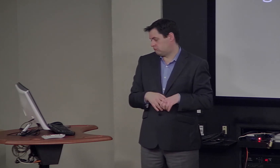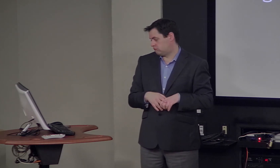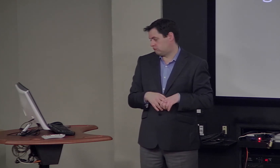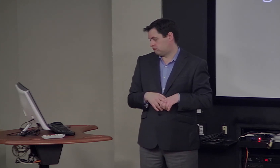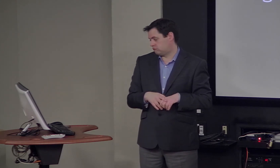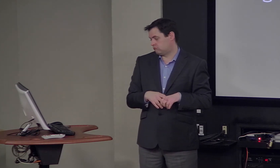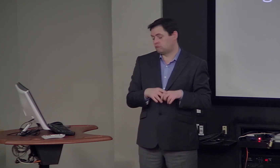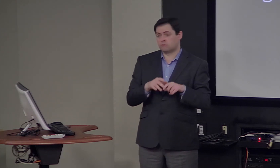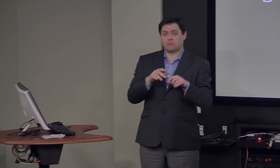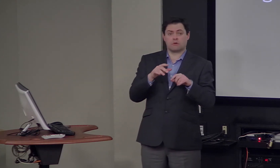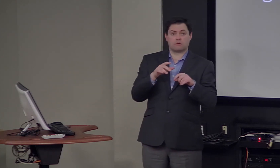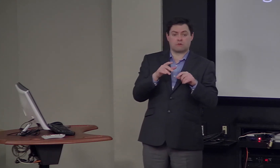easily.